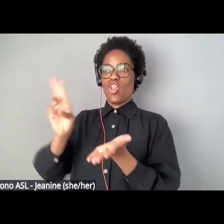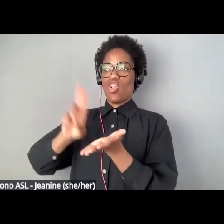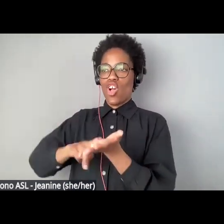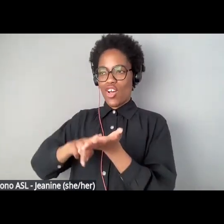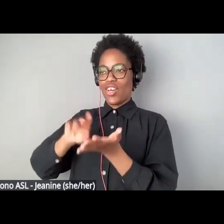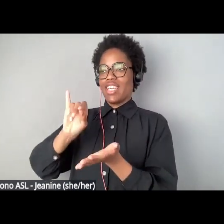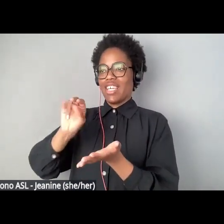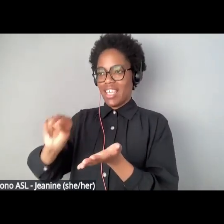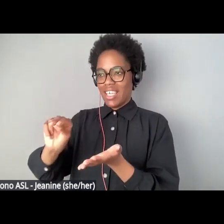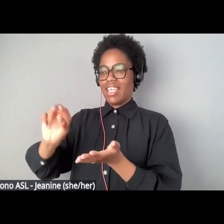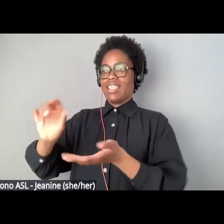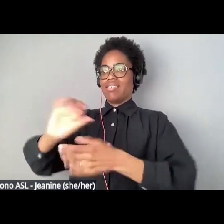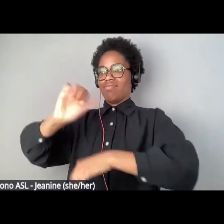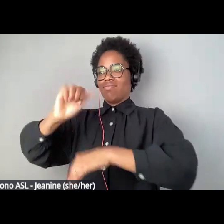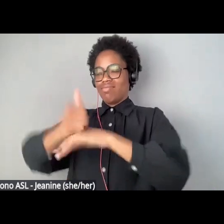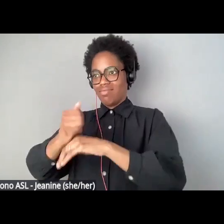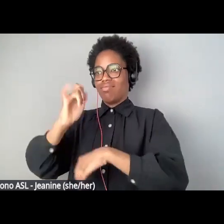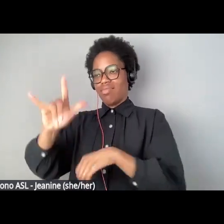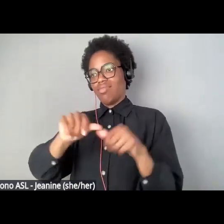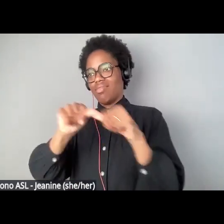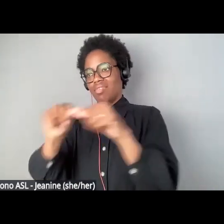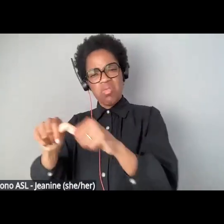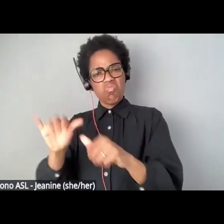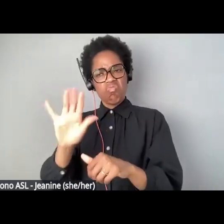minutes. You get that confirmation,